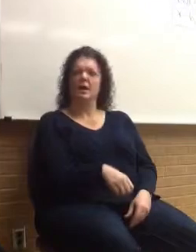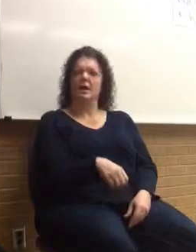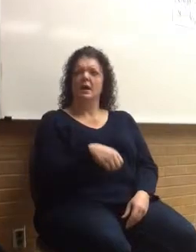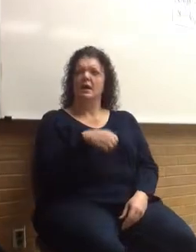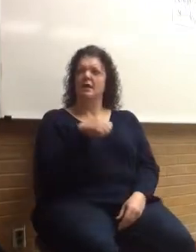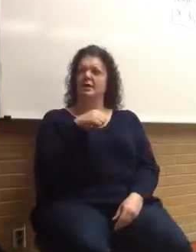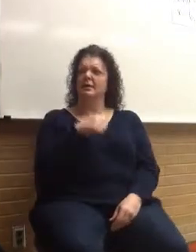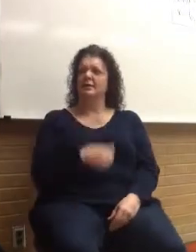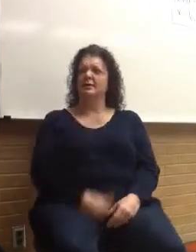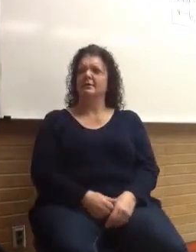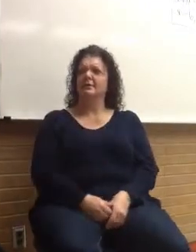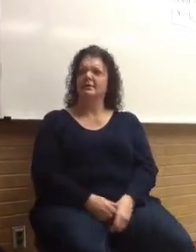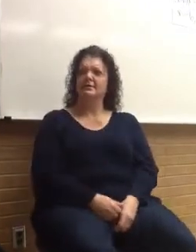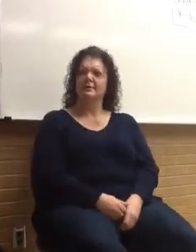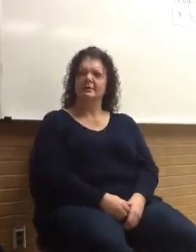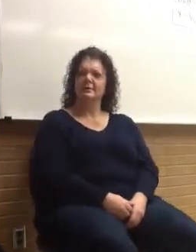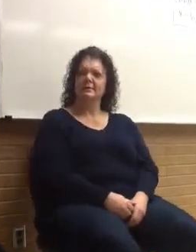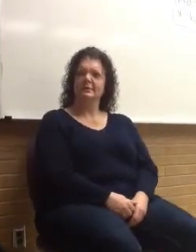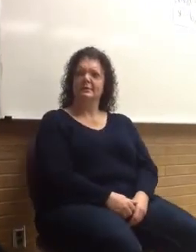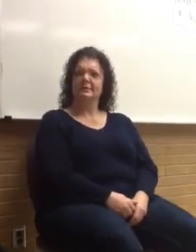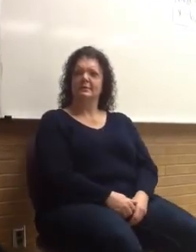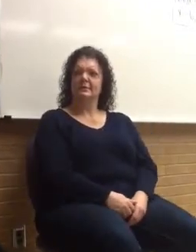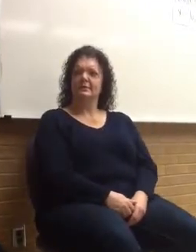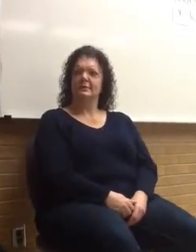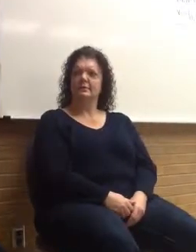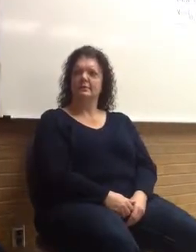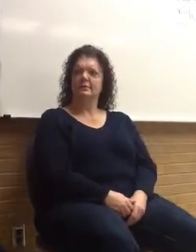Are you done, Almost? Let me know when you're done.